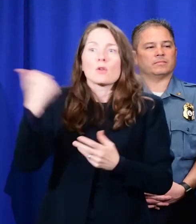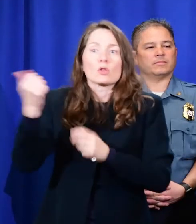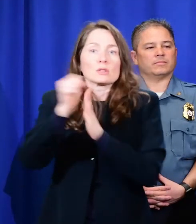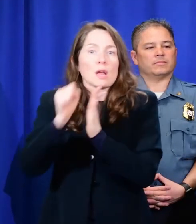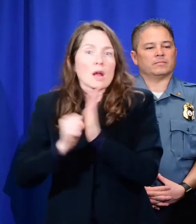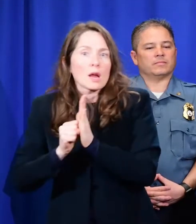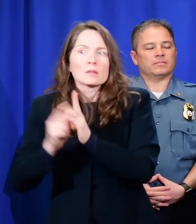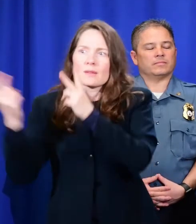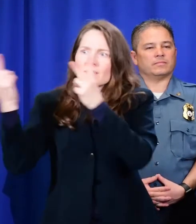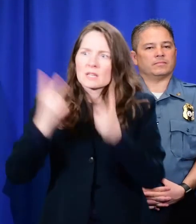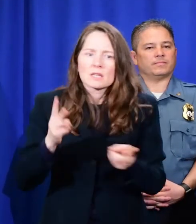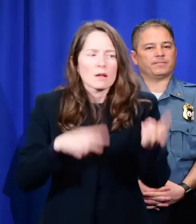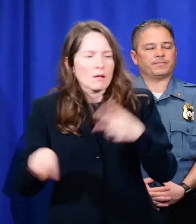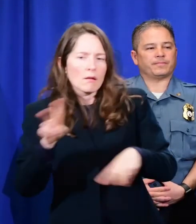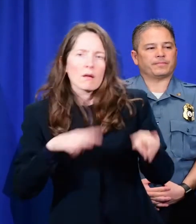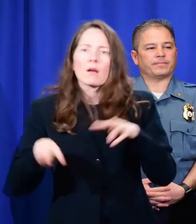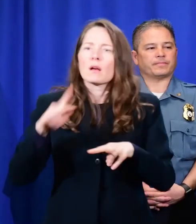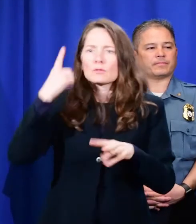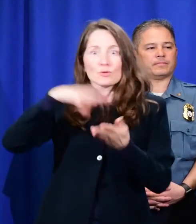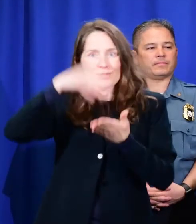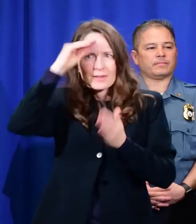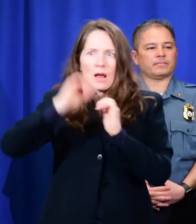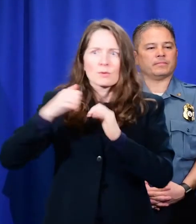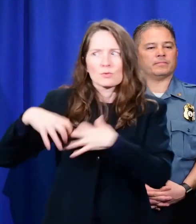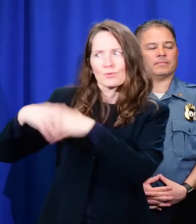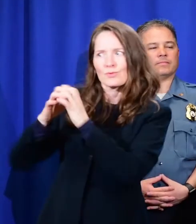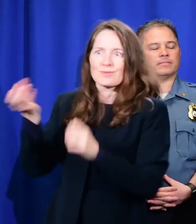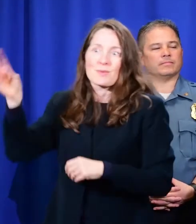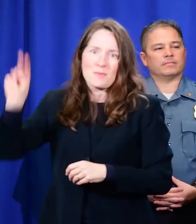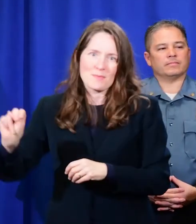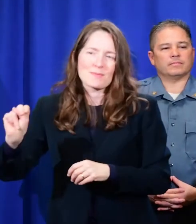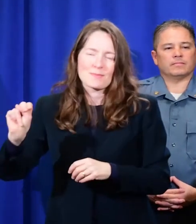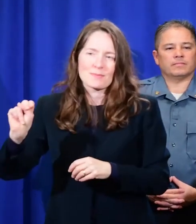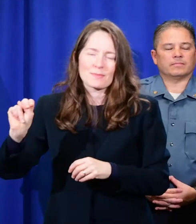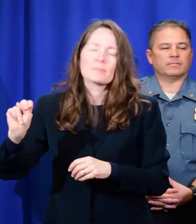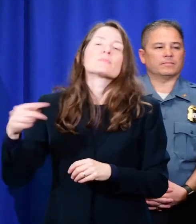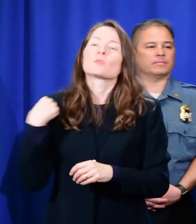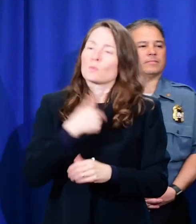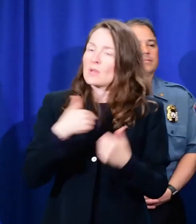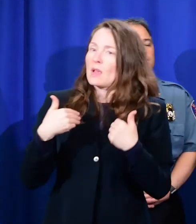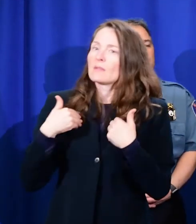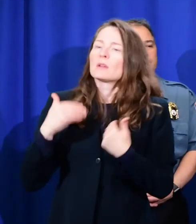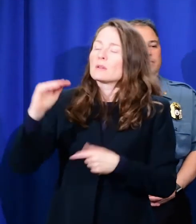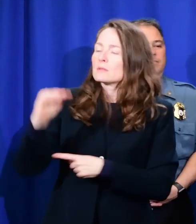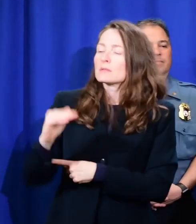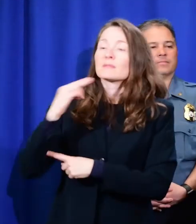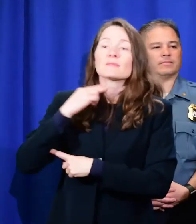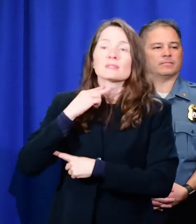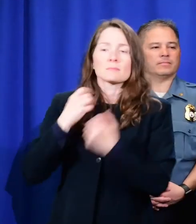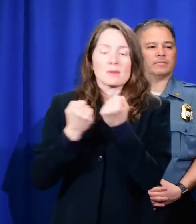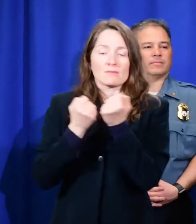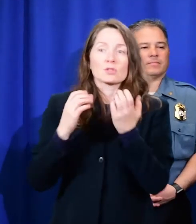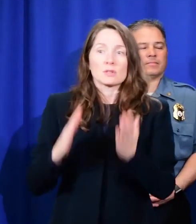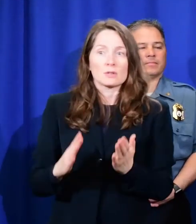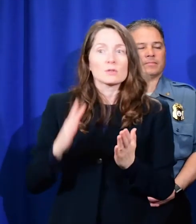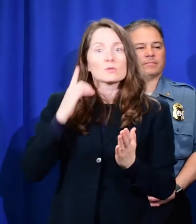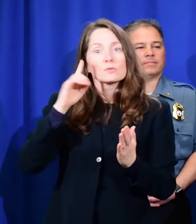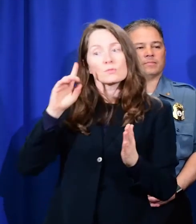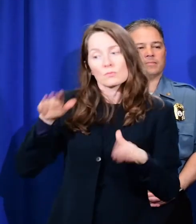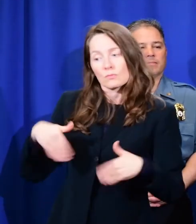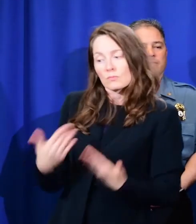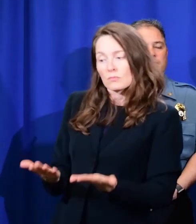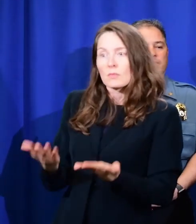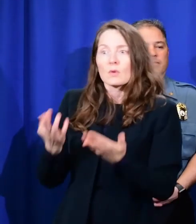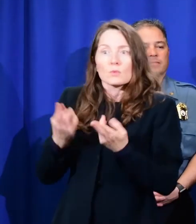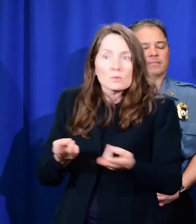state's attorney's office team at the Child Advocacy Center consists of a child victim advocate who provides resources and information to the